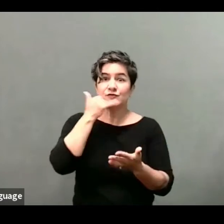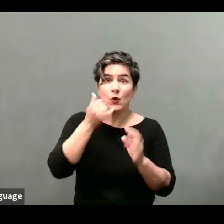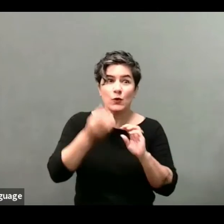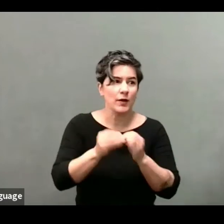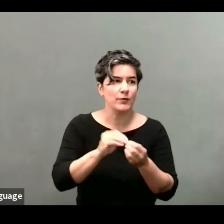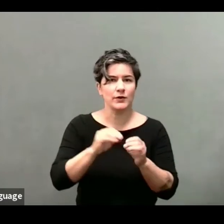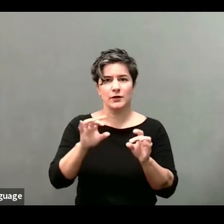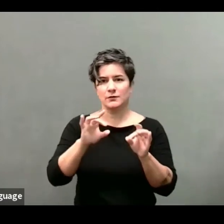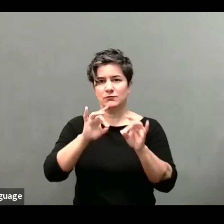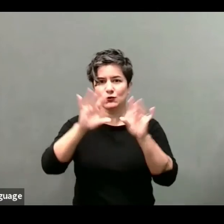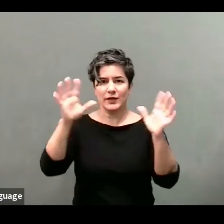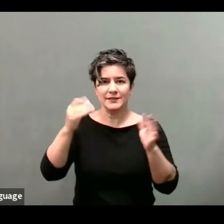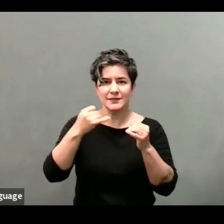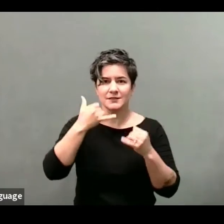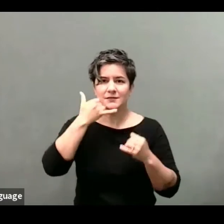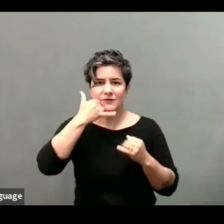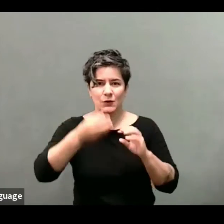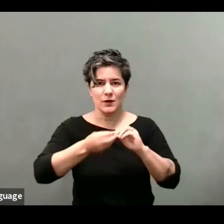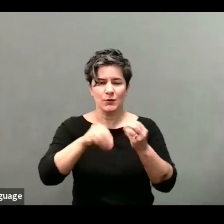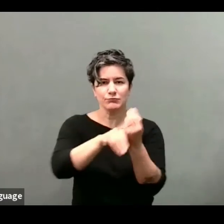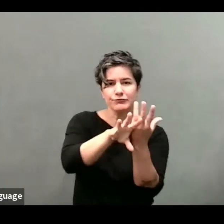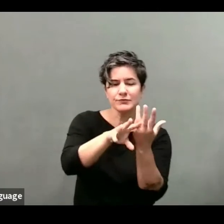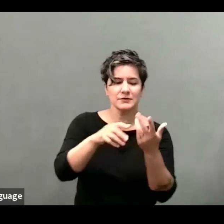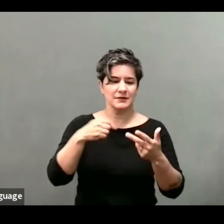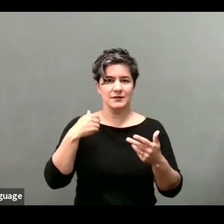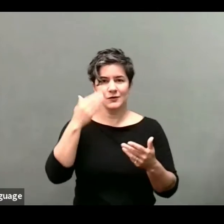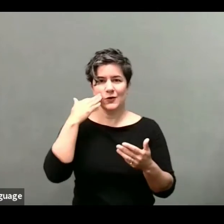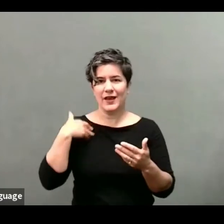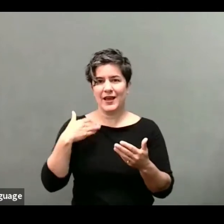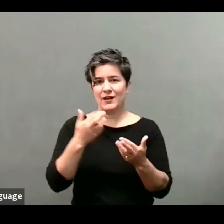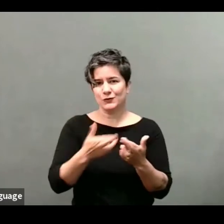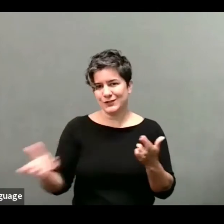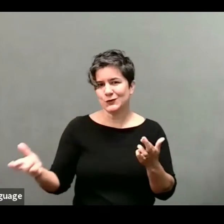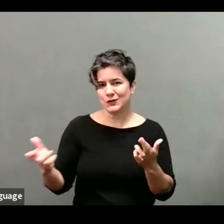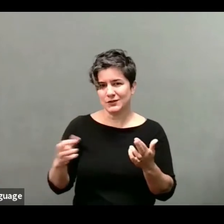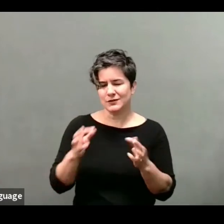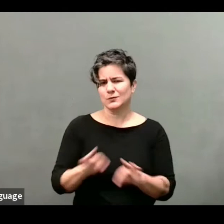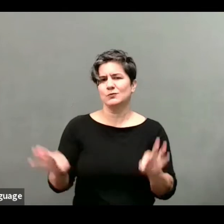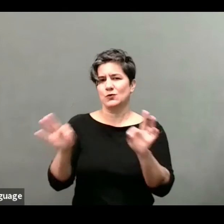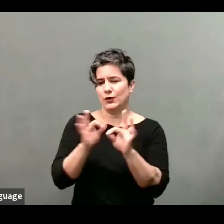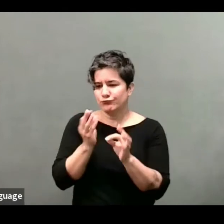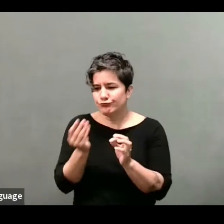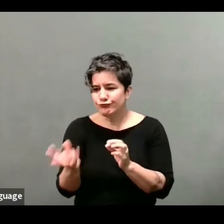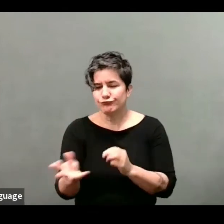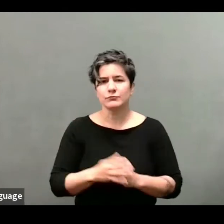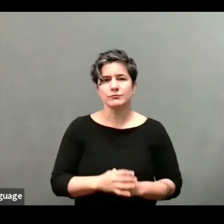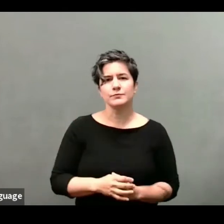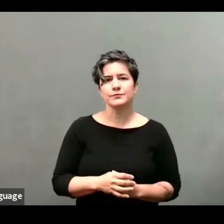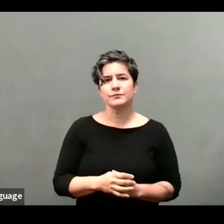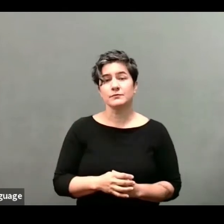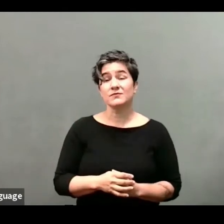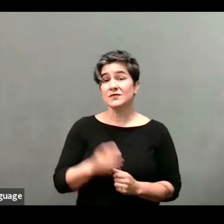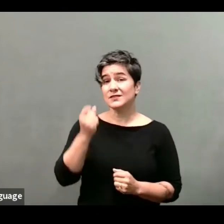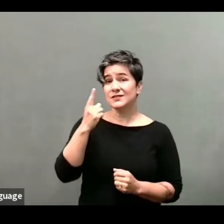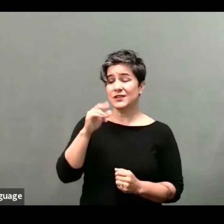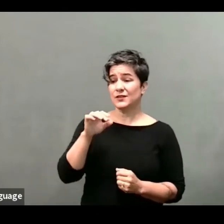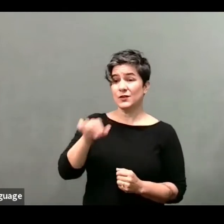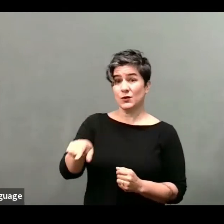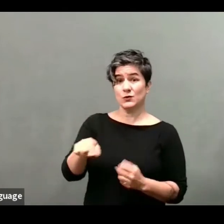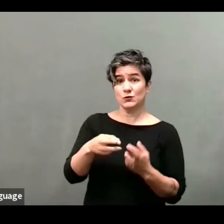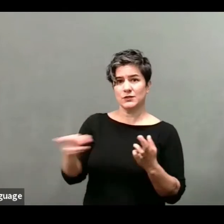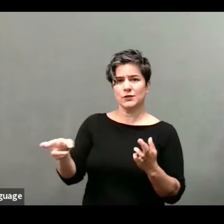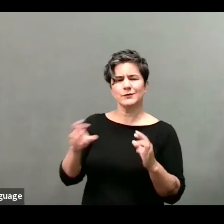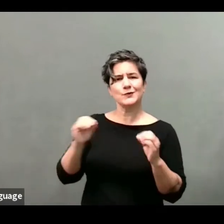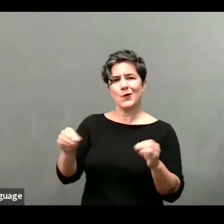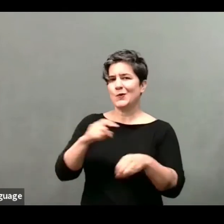and they know that those services are available to them and exist. The nice thing usually about those services is they have no time connection